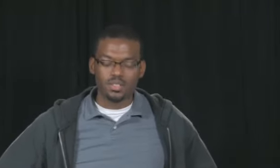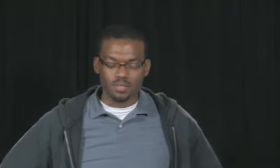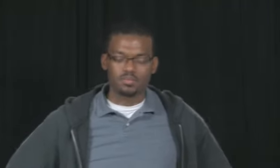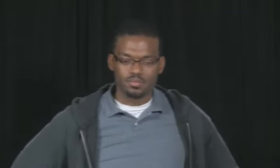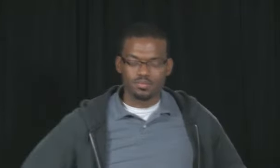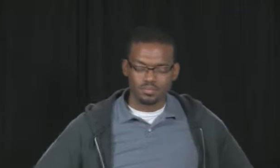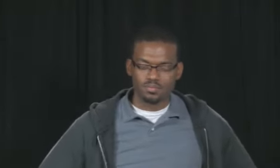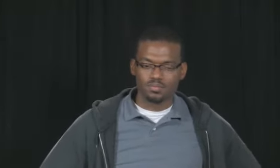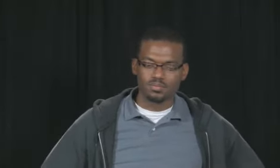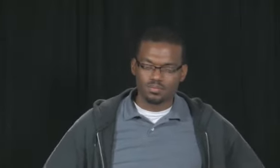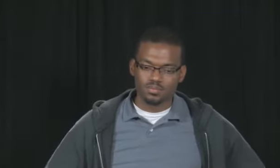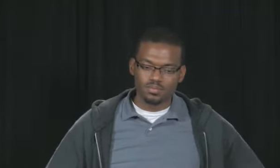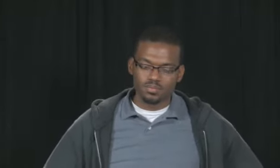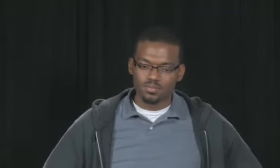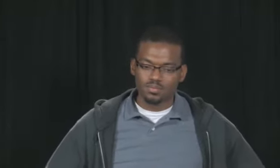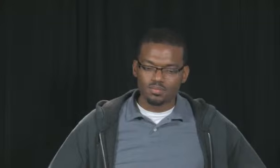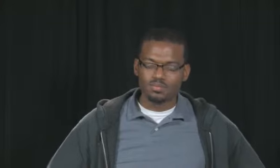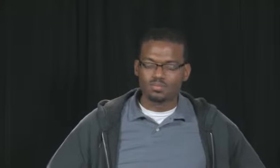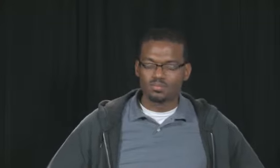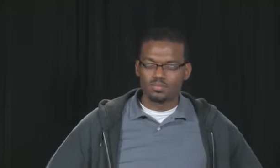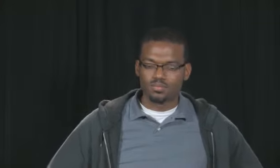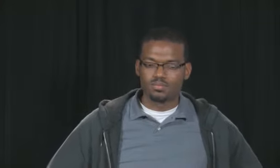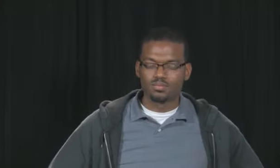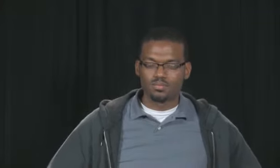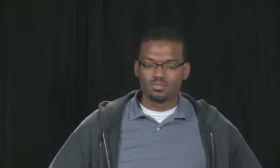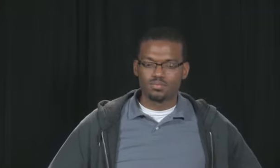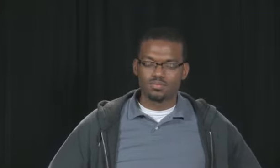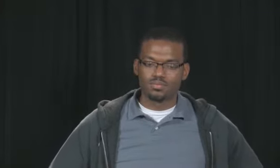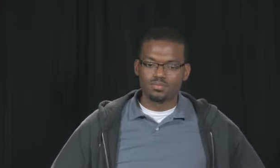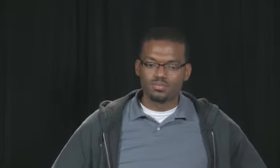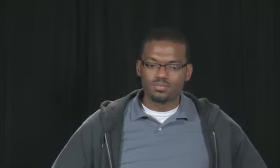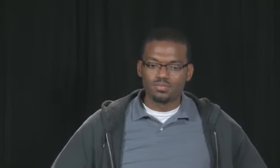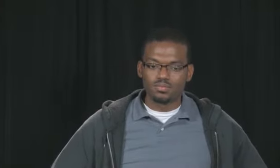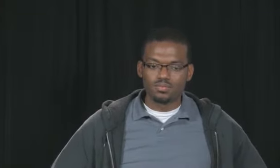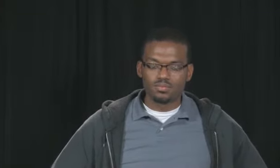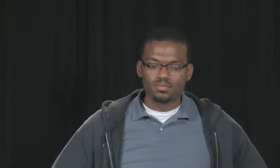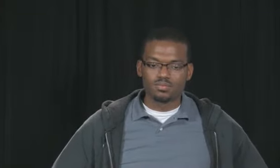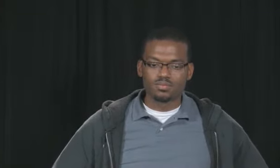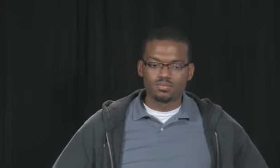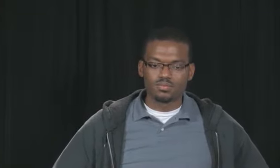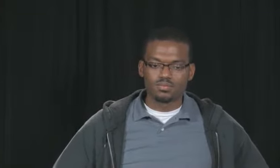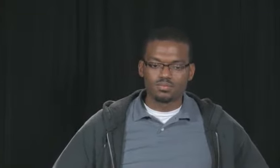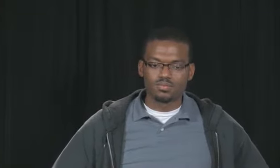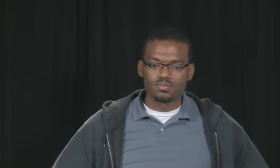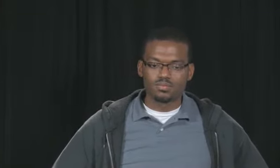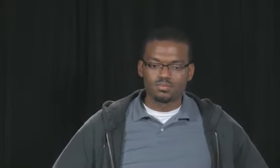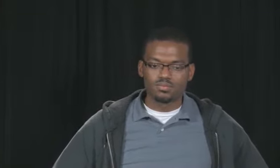right. It's a new thing. Hmm. I have seen roses, damasked, red and white. But no such